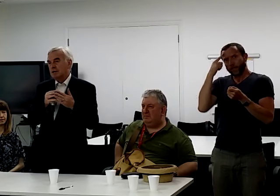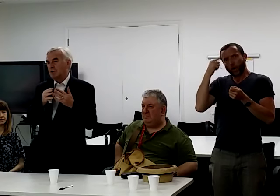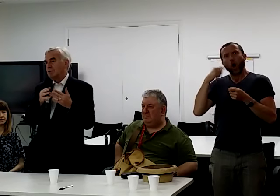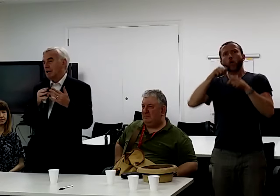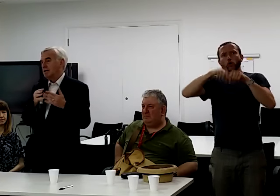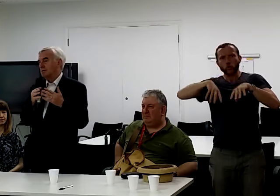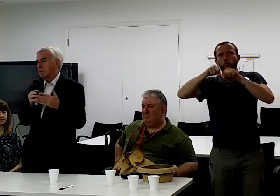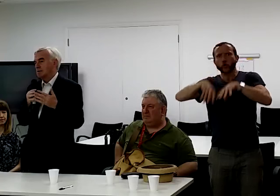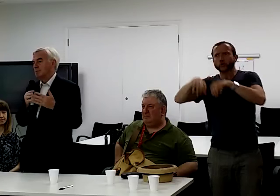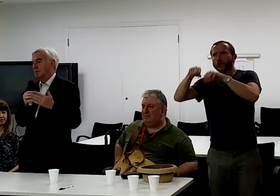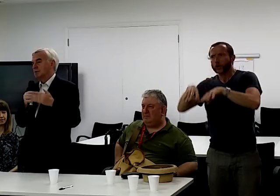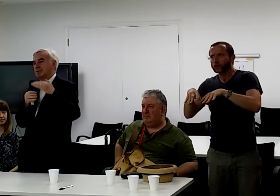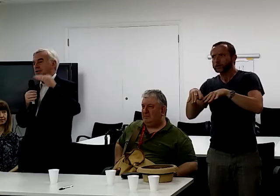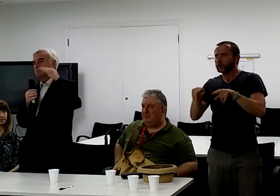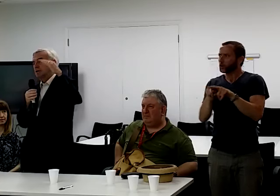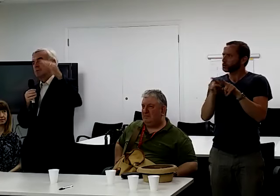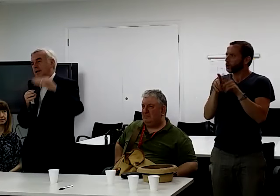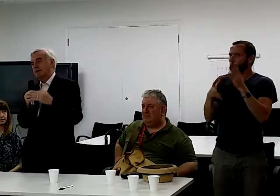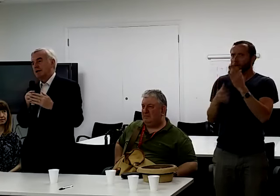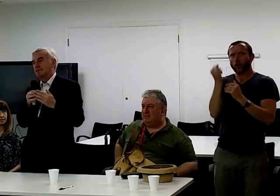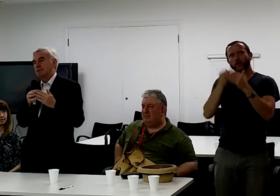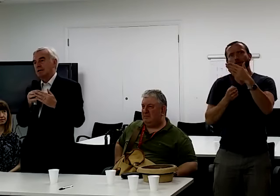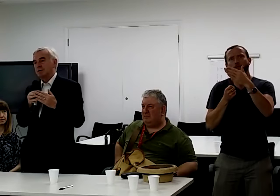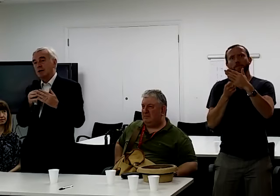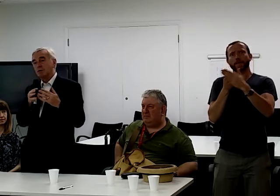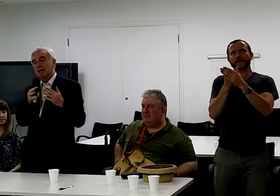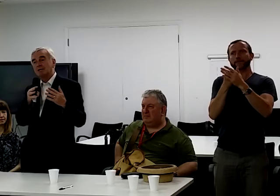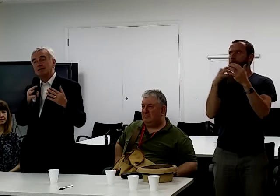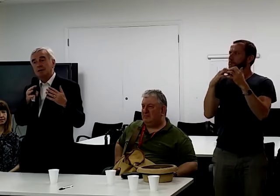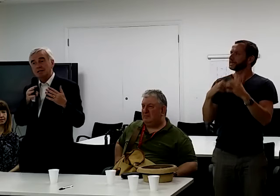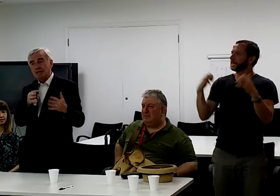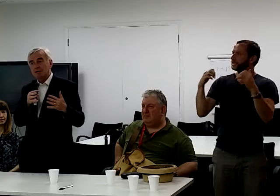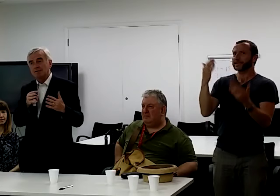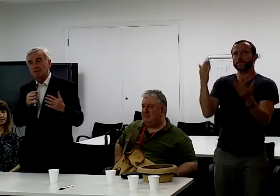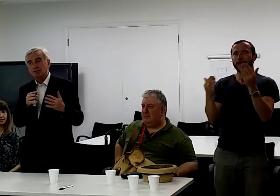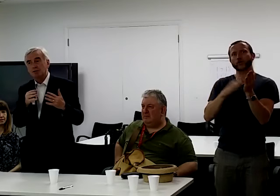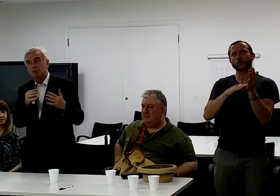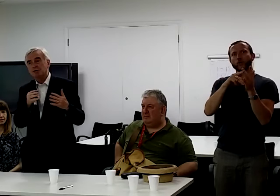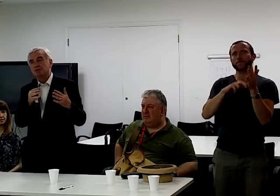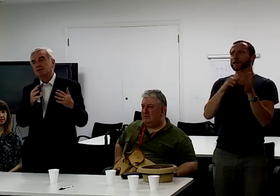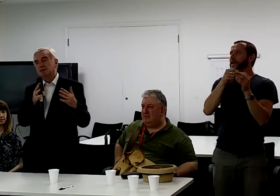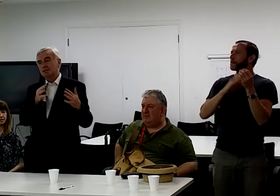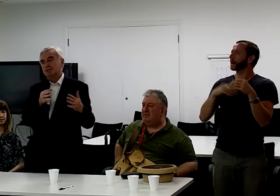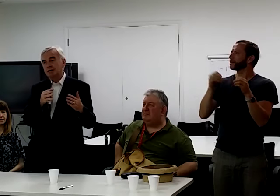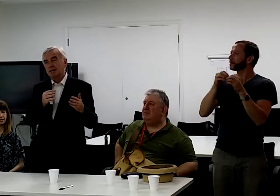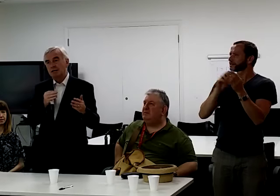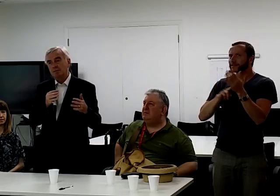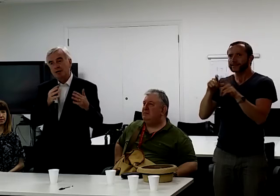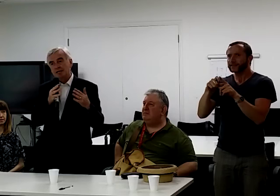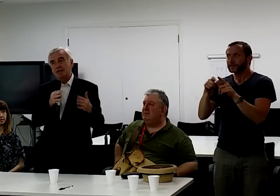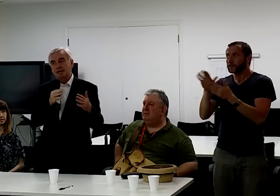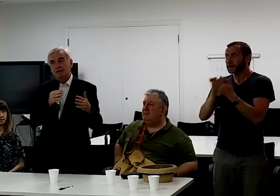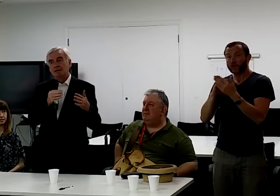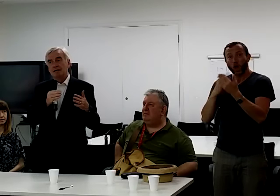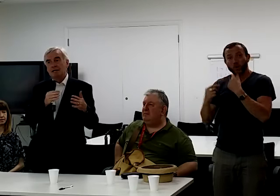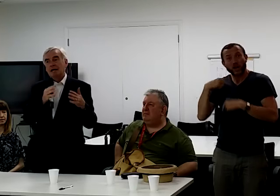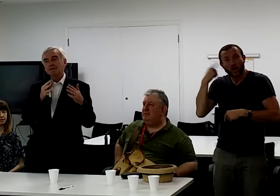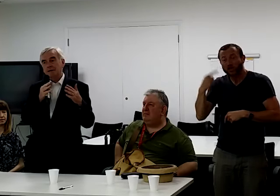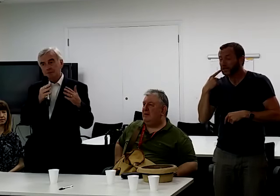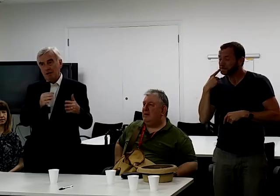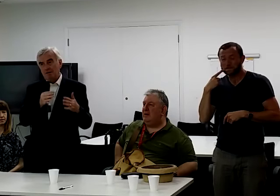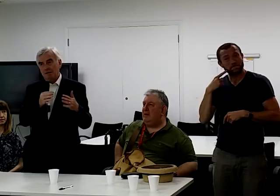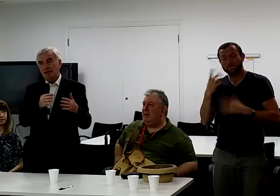lose, and we gained the maximum number of seats that Miliband ever dared to. And we had spectacular victories. It wasn't just in London, but I tell